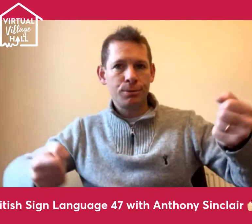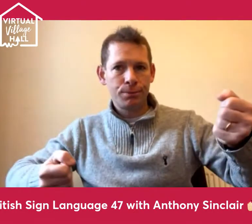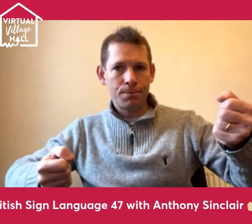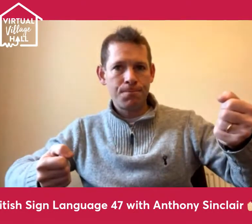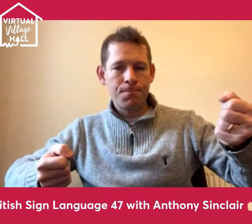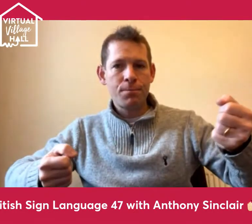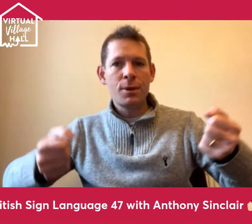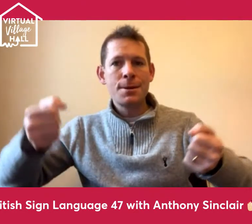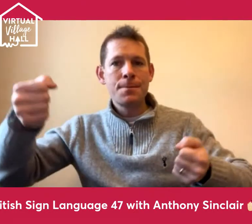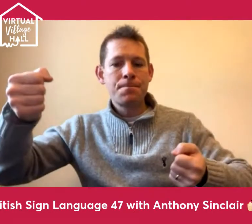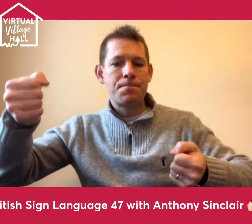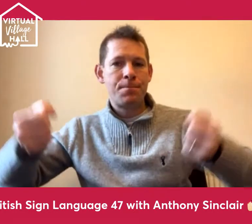Bus.